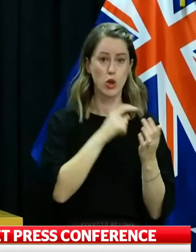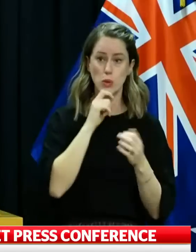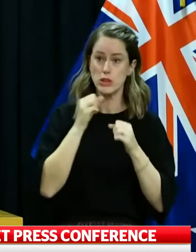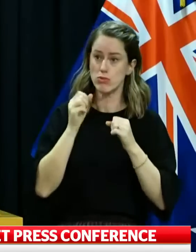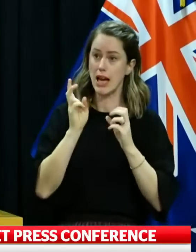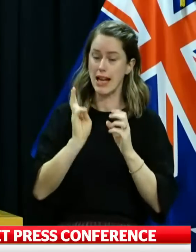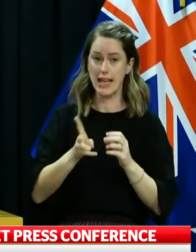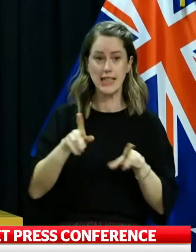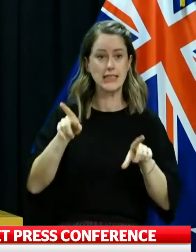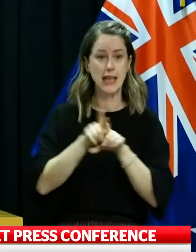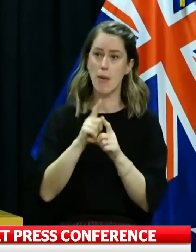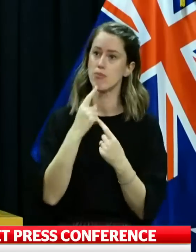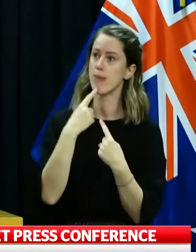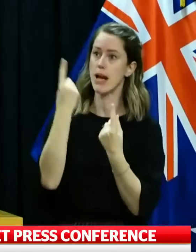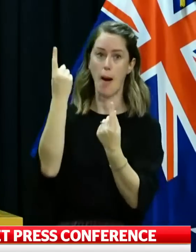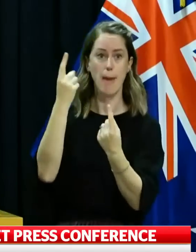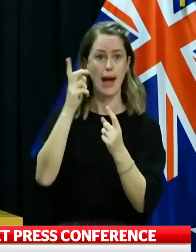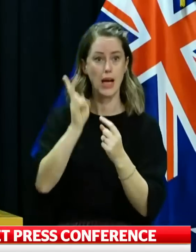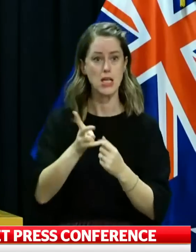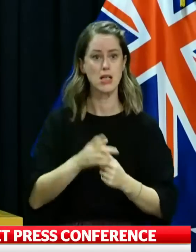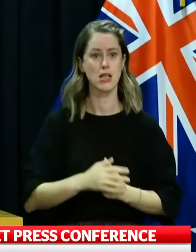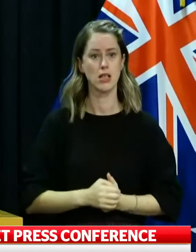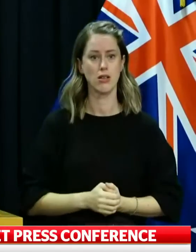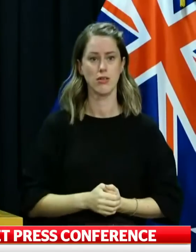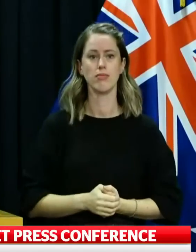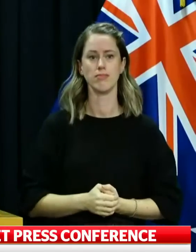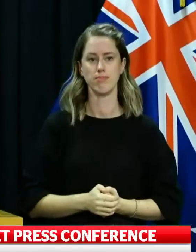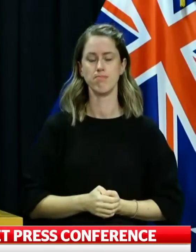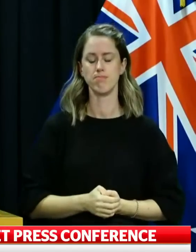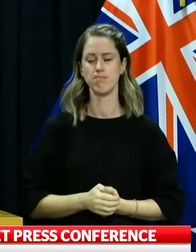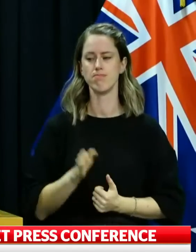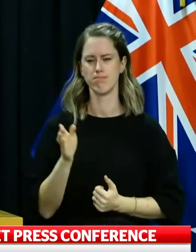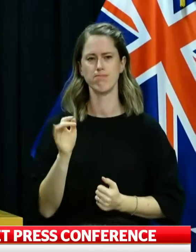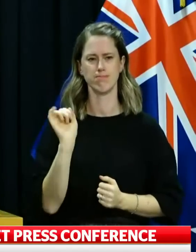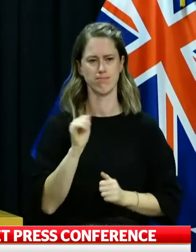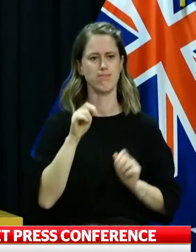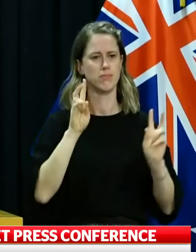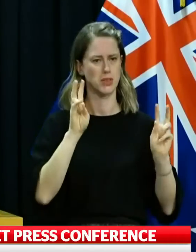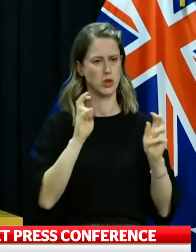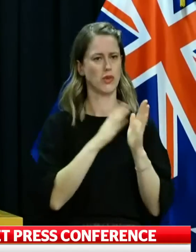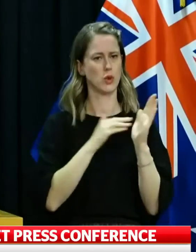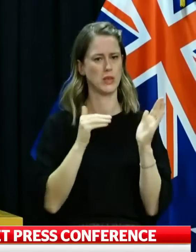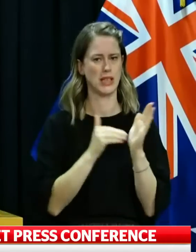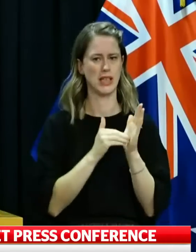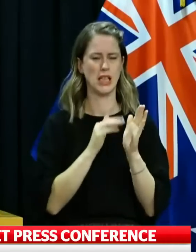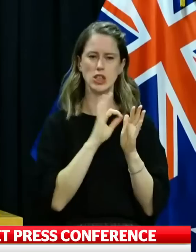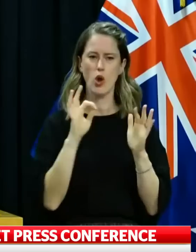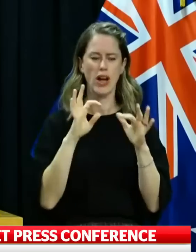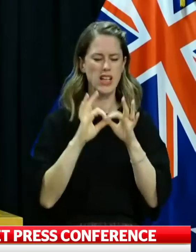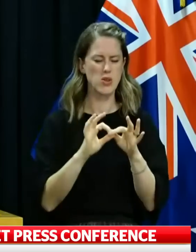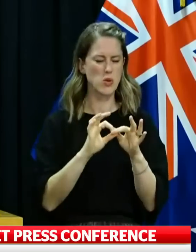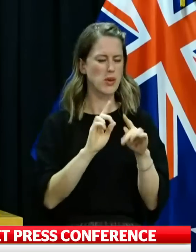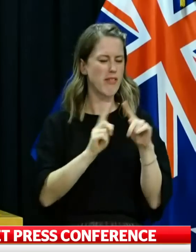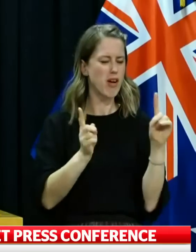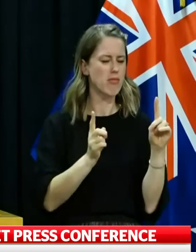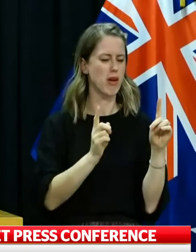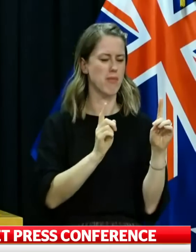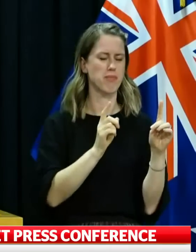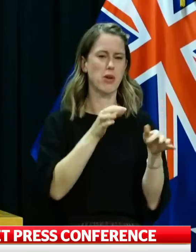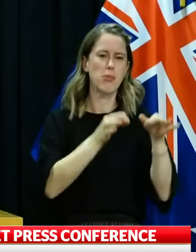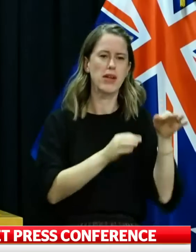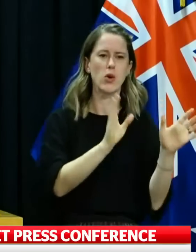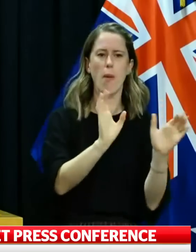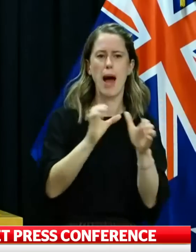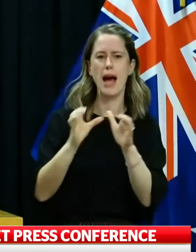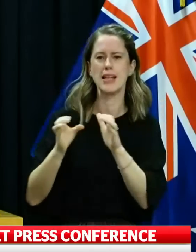then with the new Prime Minister? Absolutely. As I say, this is an issue for New Zealand that reaches beyond political parties, that